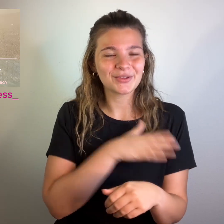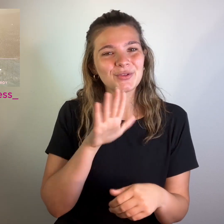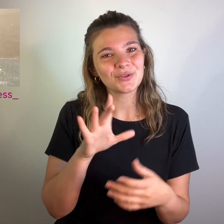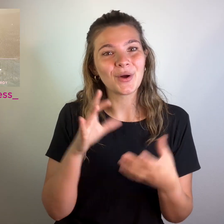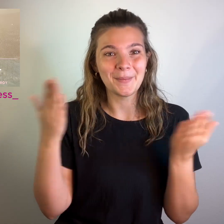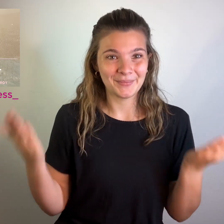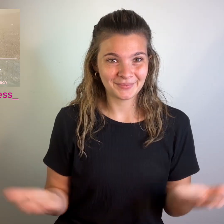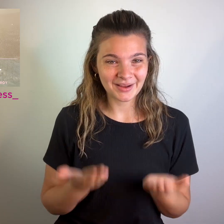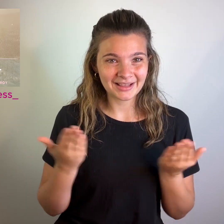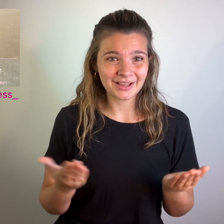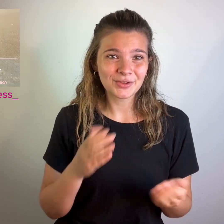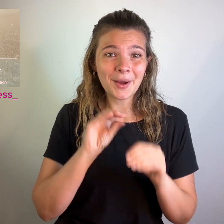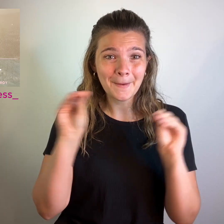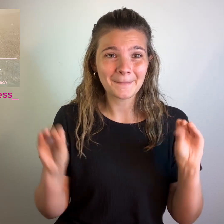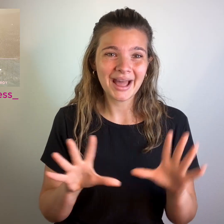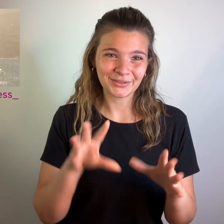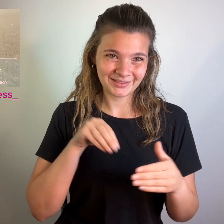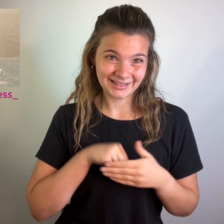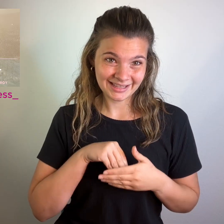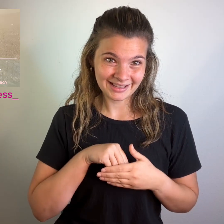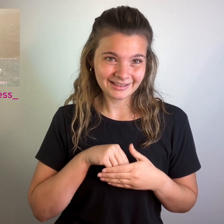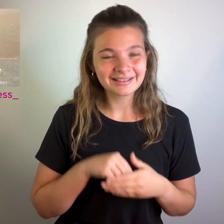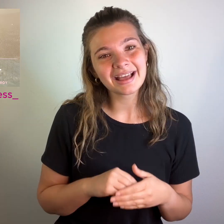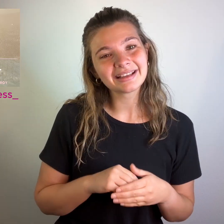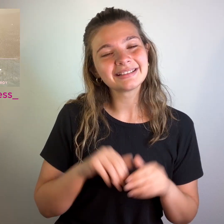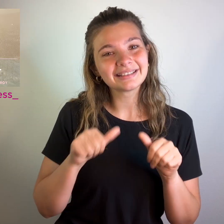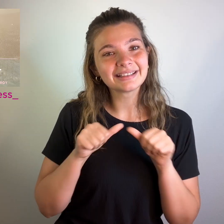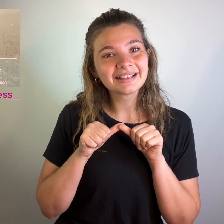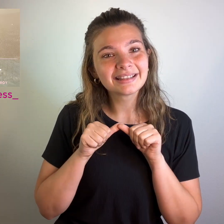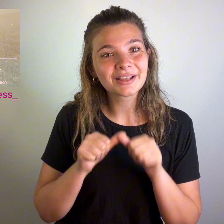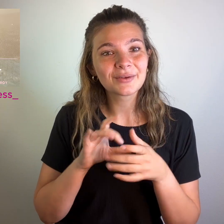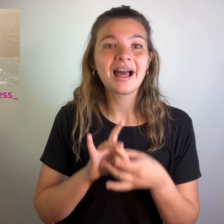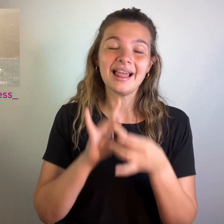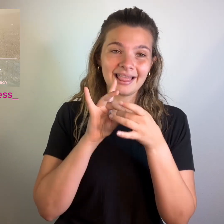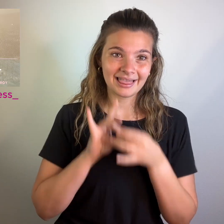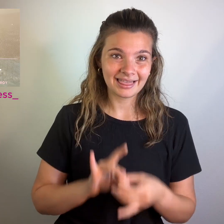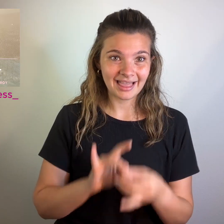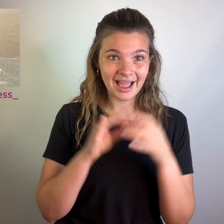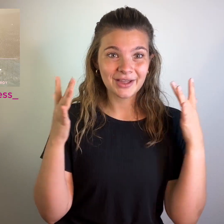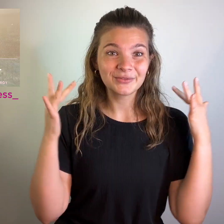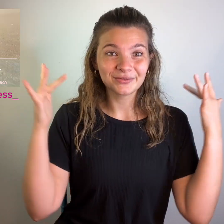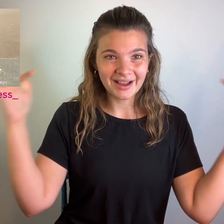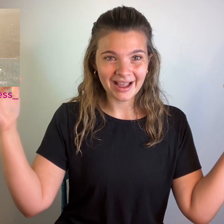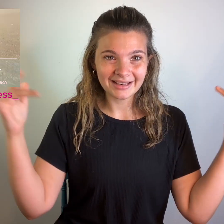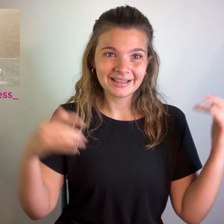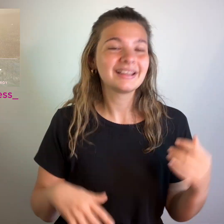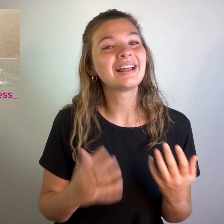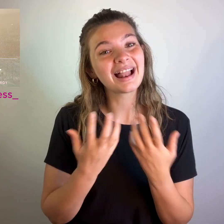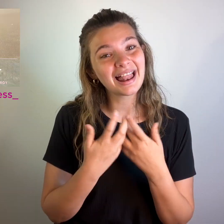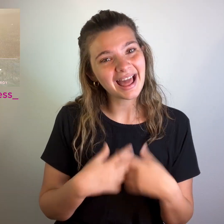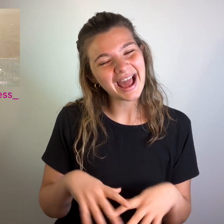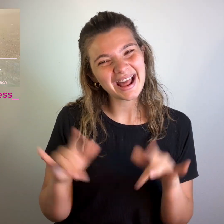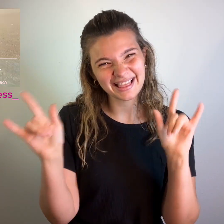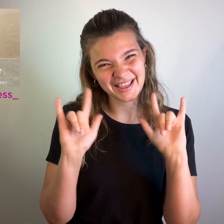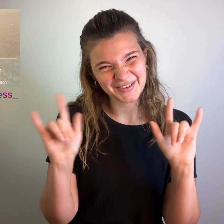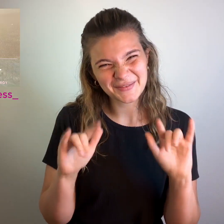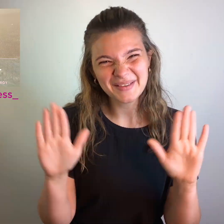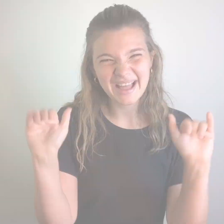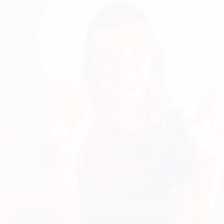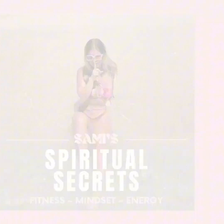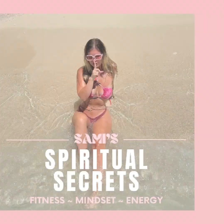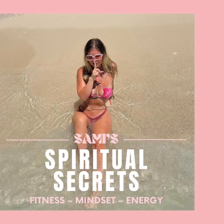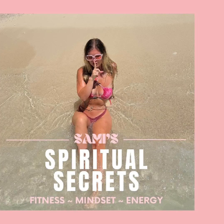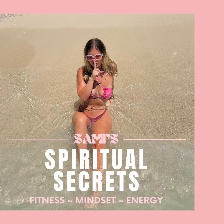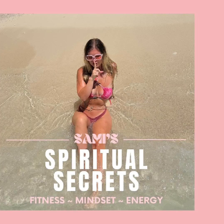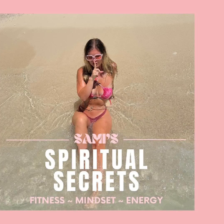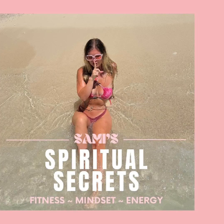and your magic is always within. Stay aligned, stay radiant, and I'll see you next time. I love you. Bye.